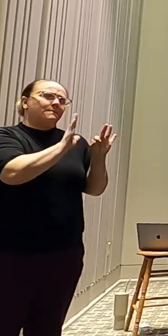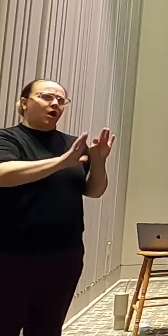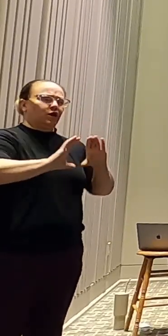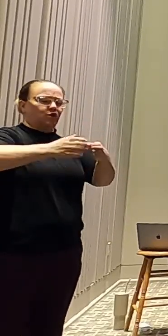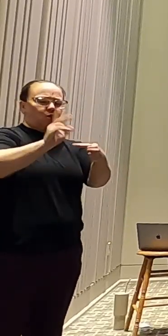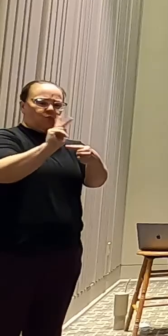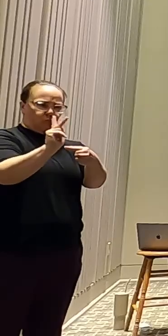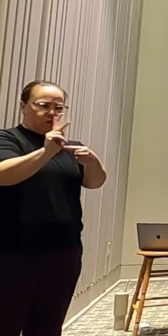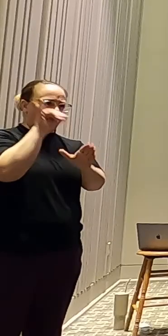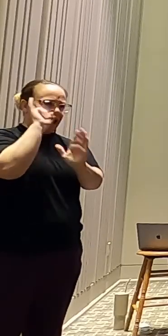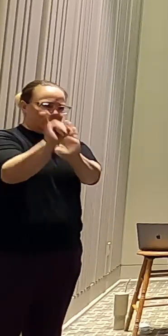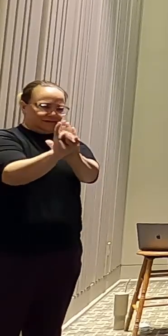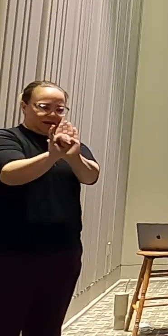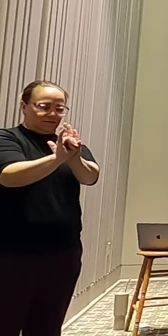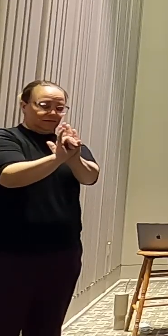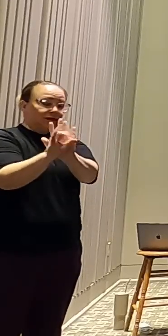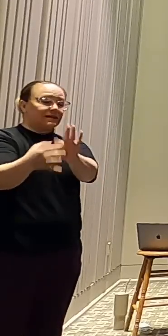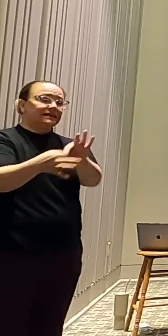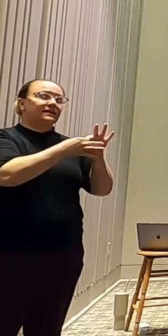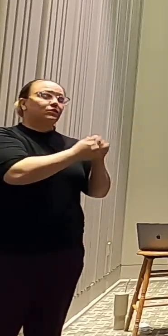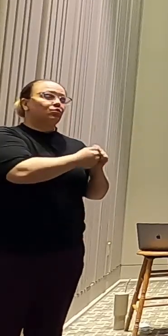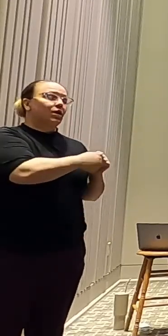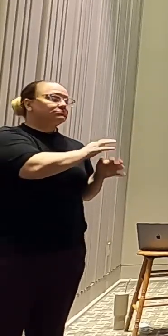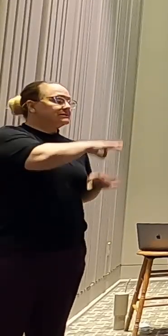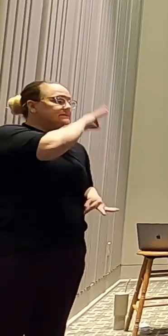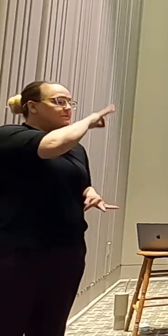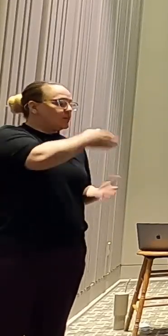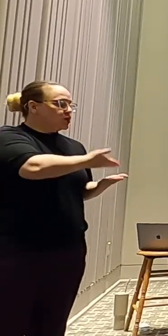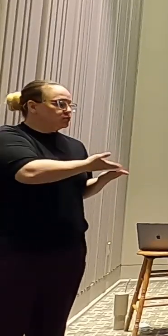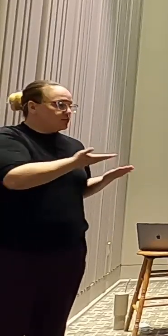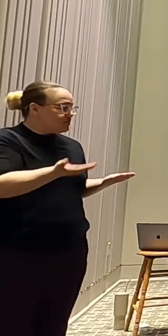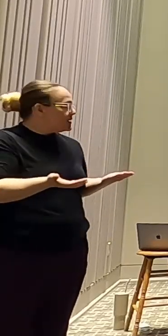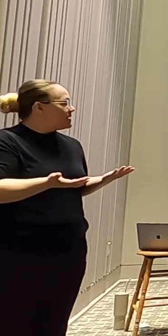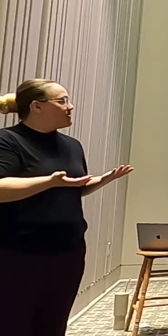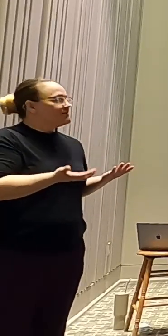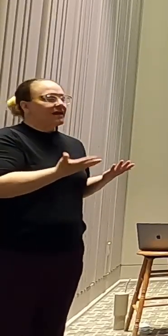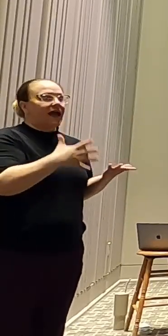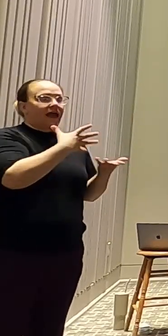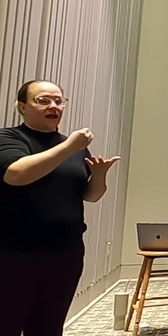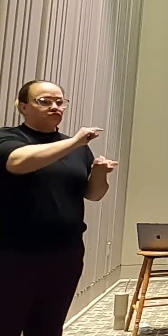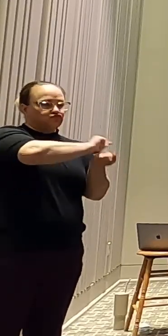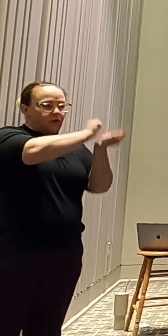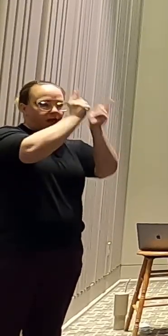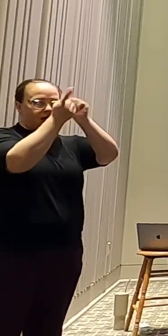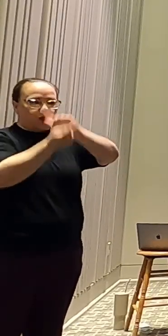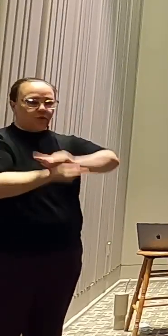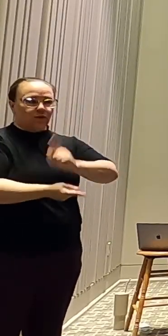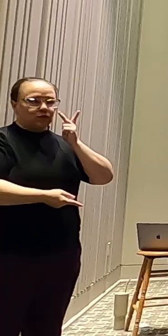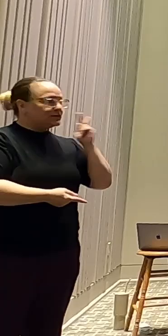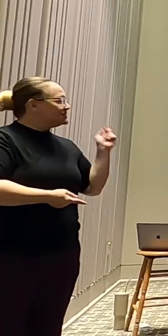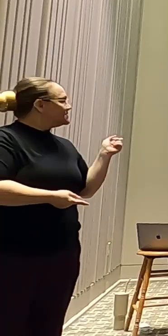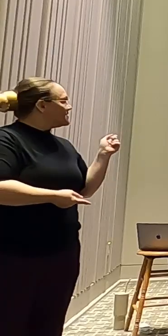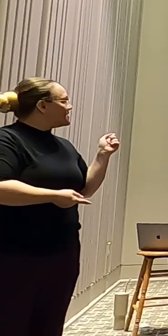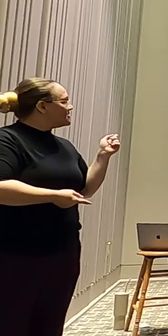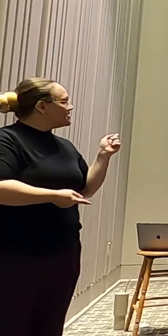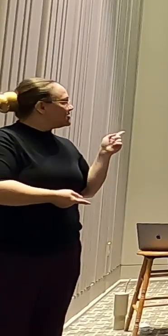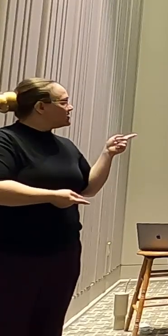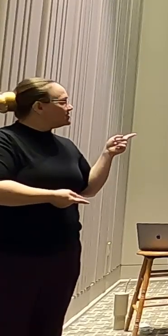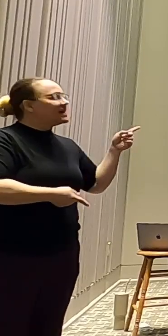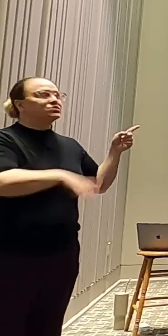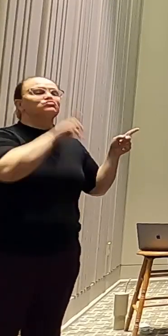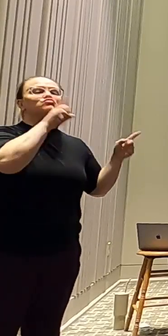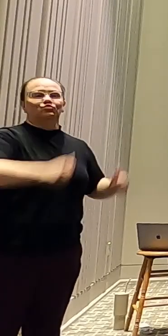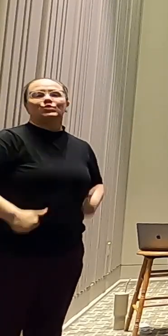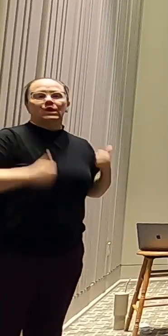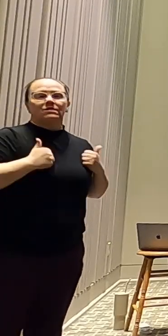often associated with spiritual beings, hunting skills, as well as transformation. So you can see on the screen there, that is what a